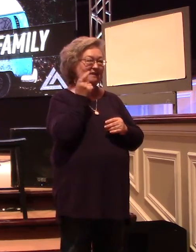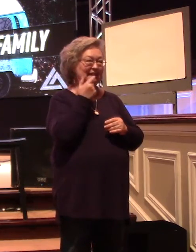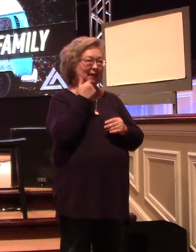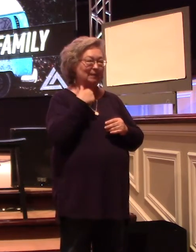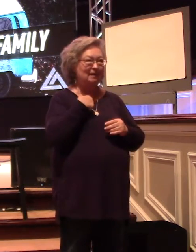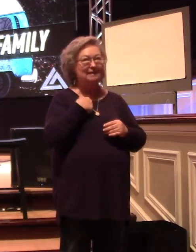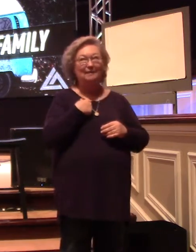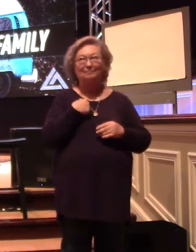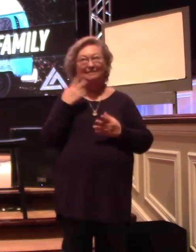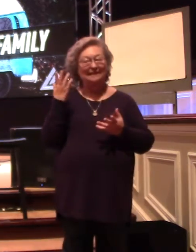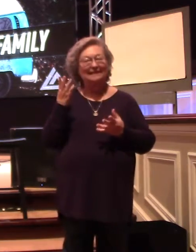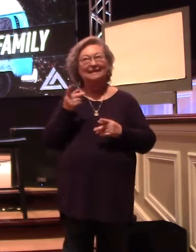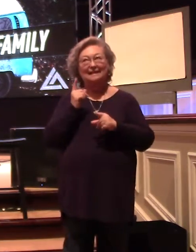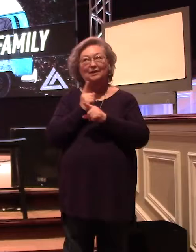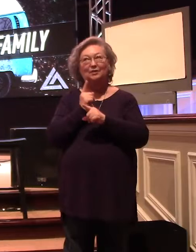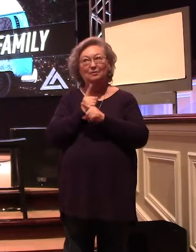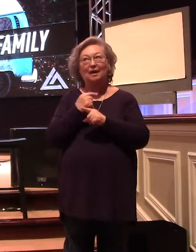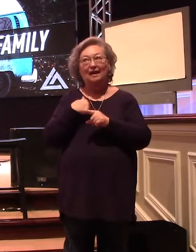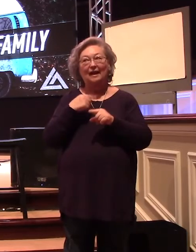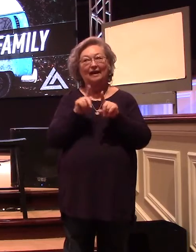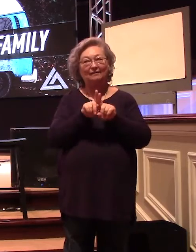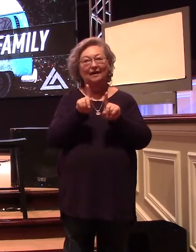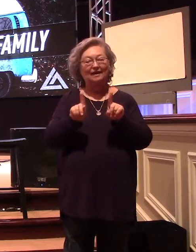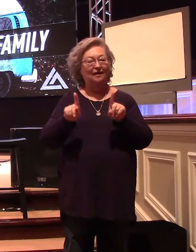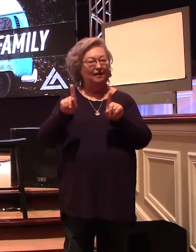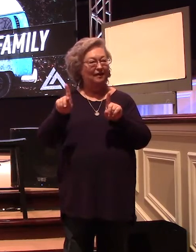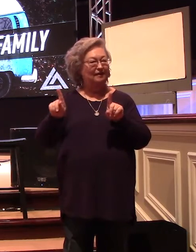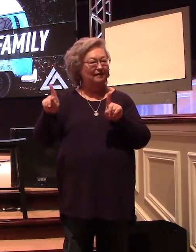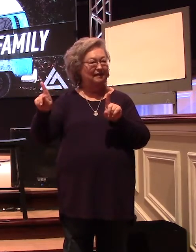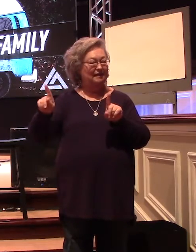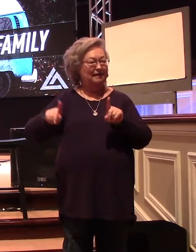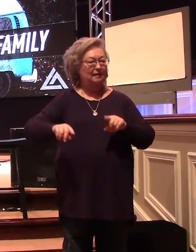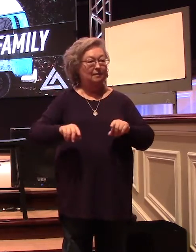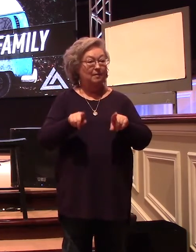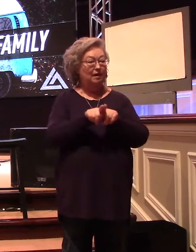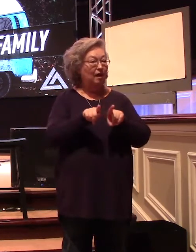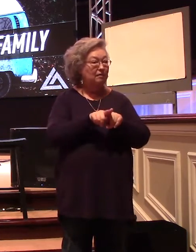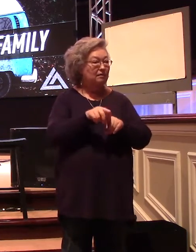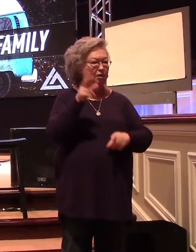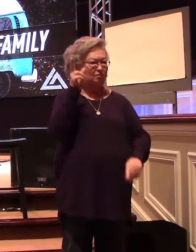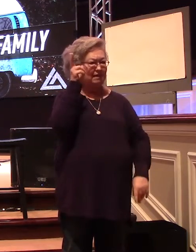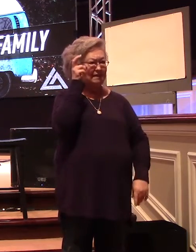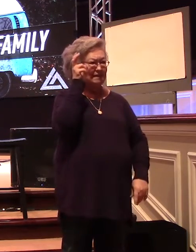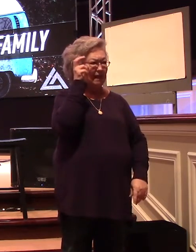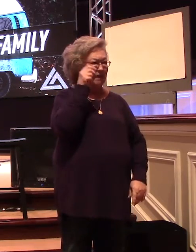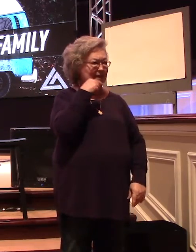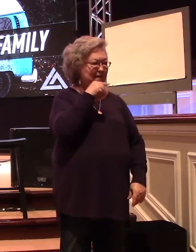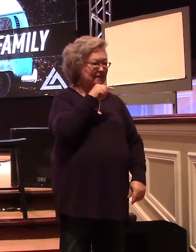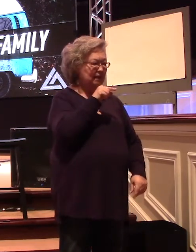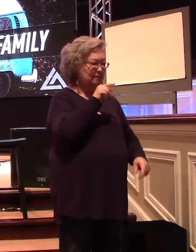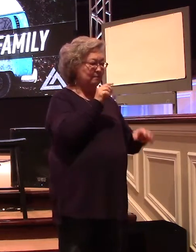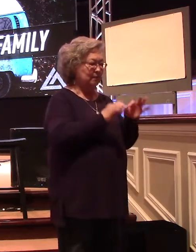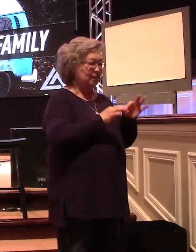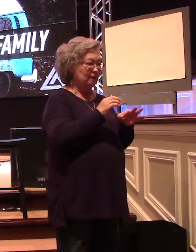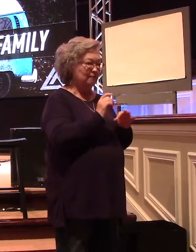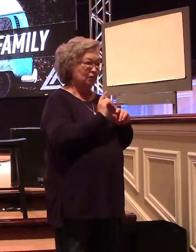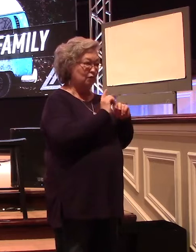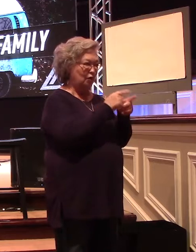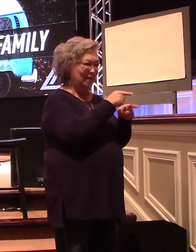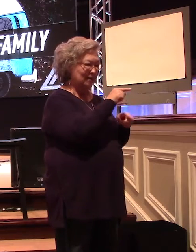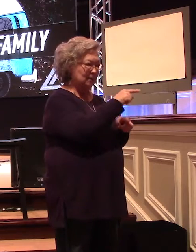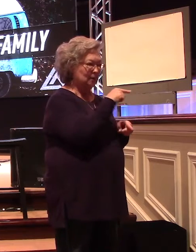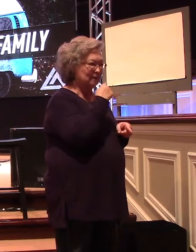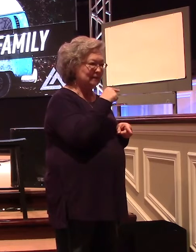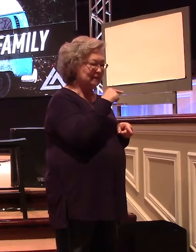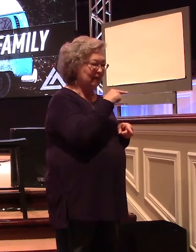right. But before I can act on that, the enemy's saying to me, Jimmy, if you go back to Lori and say, hey,